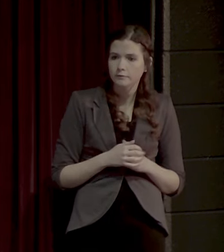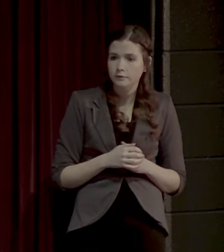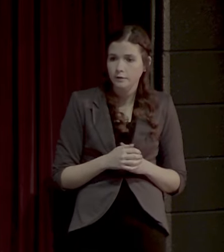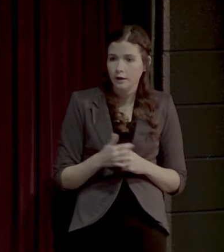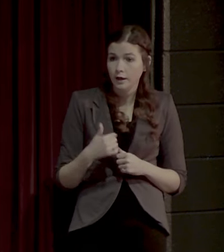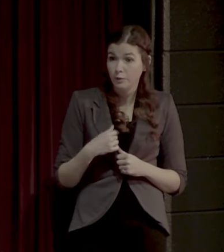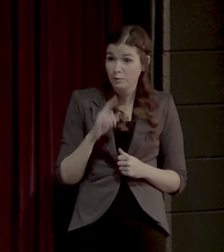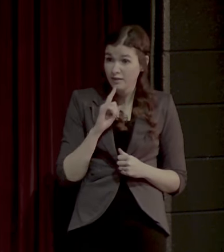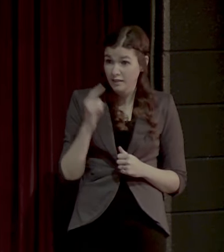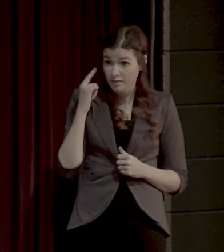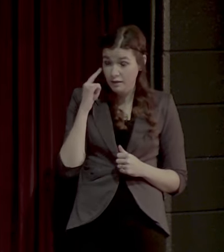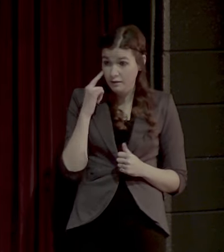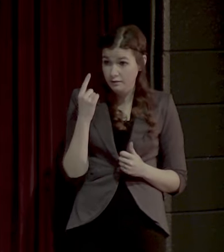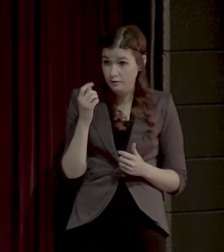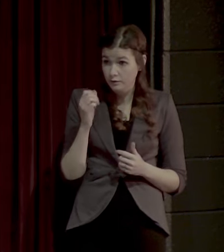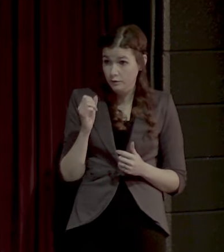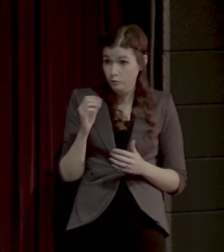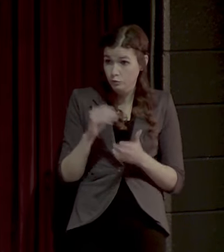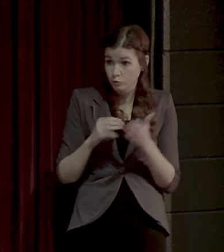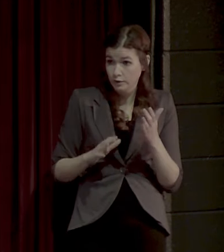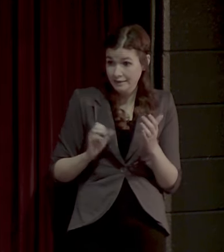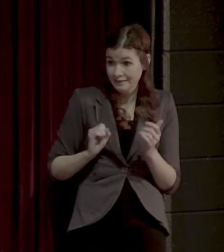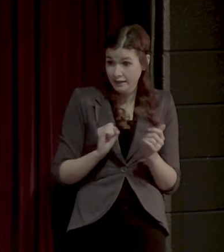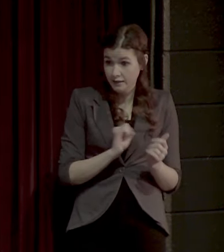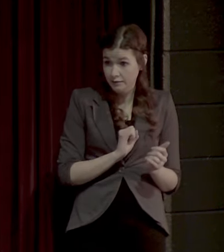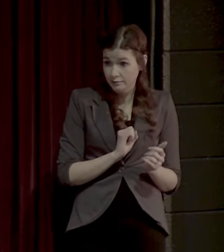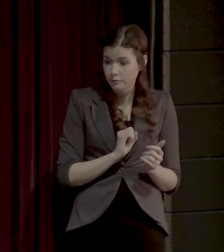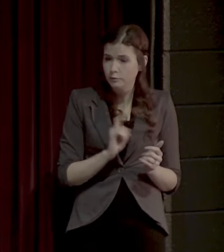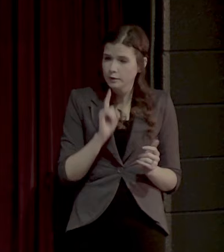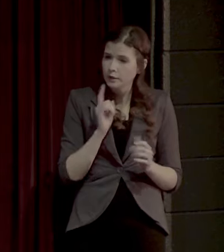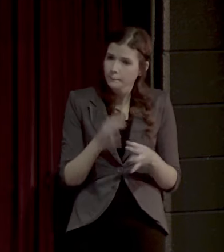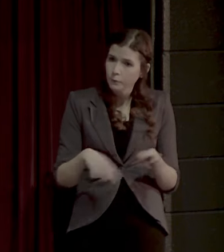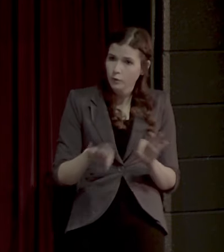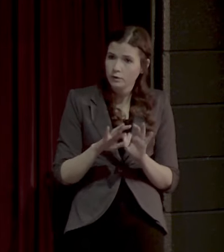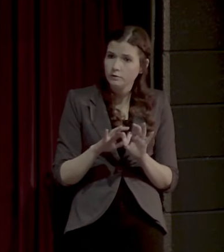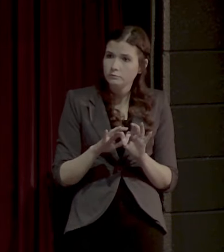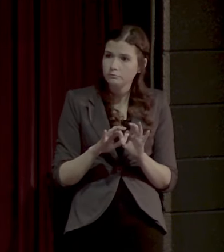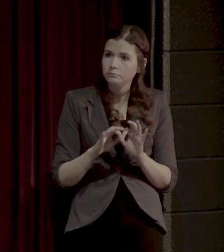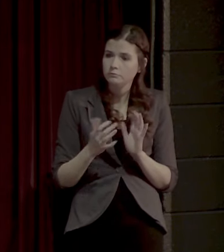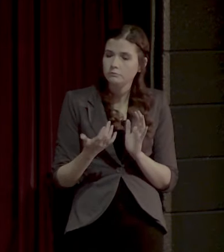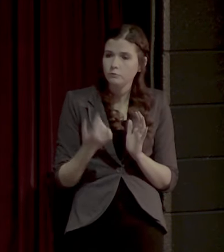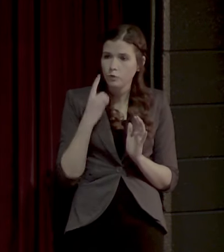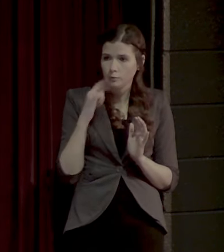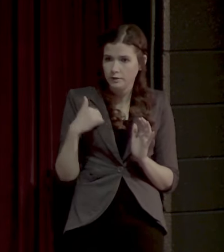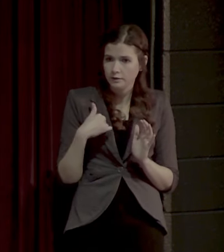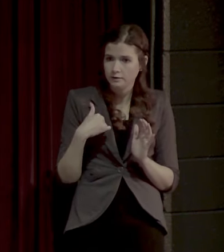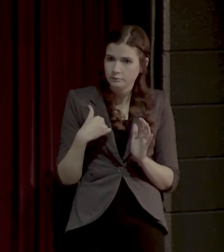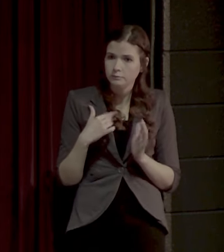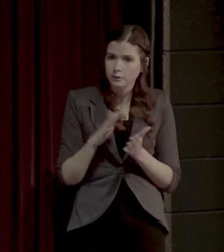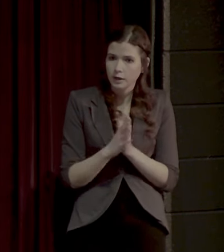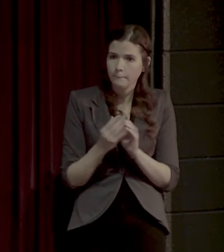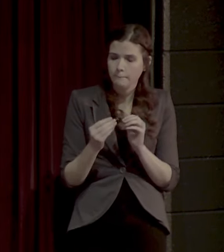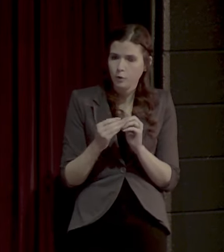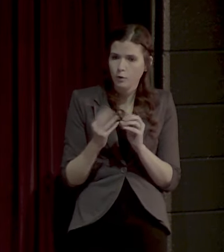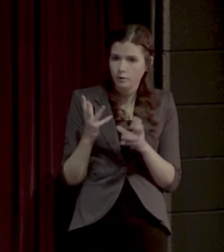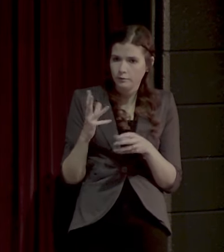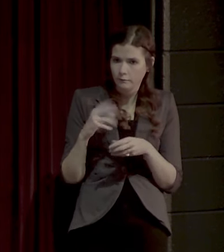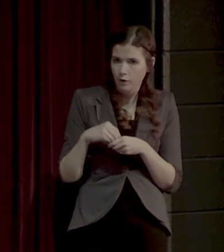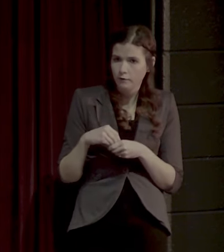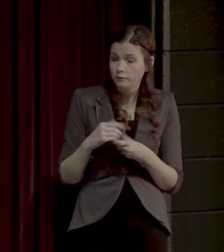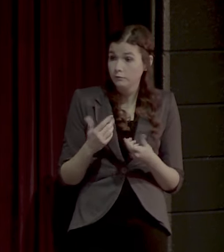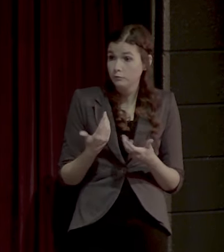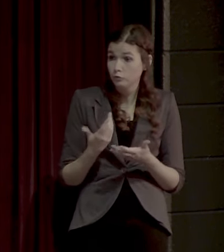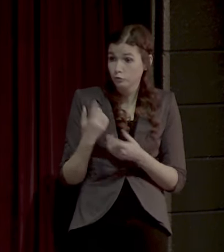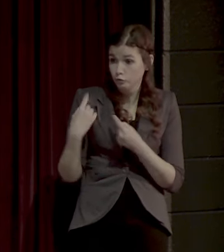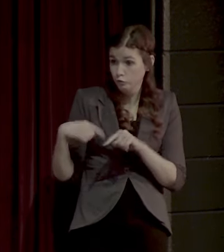I sincerely think that Student Senate was the key into getting me out of my heavy shell. During meetings, we have the opportunity